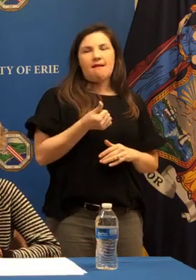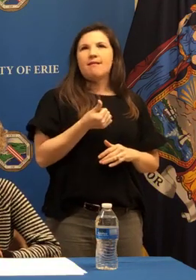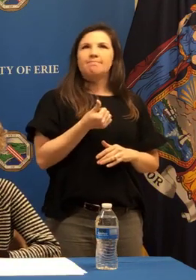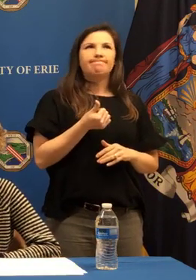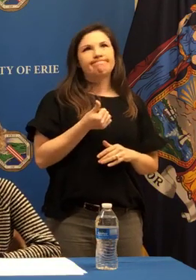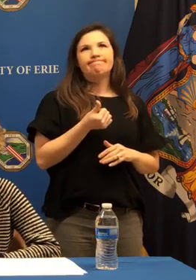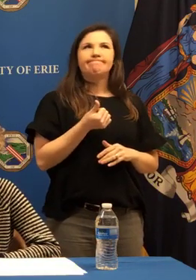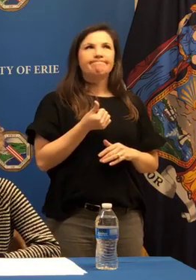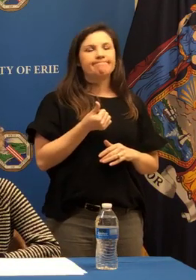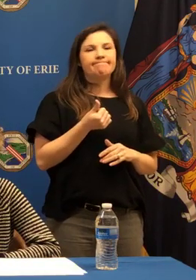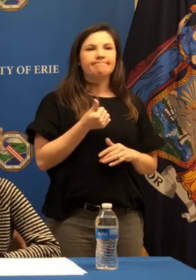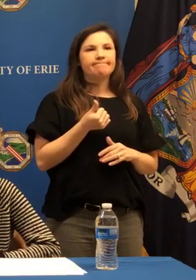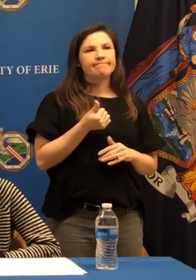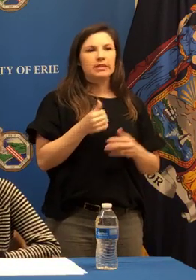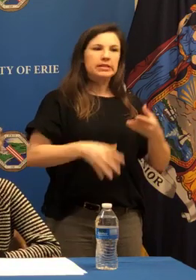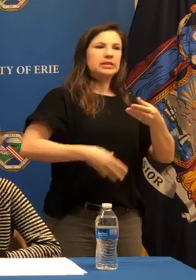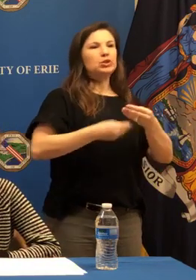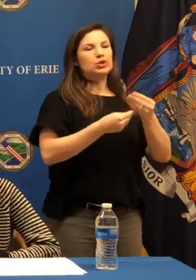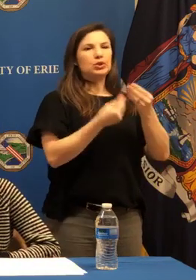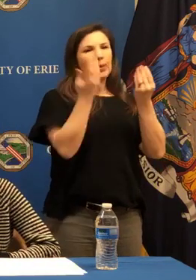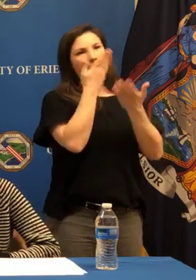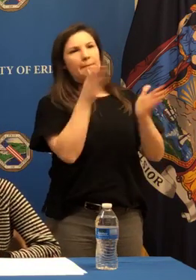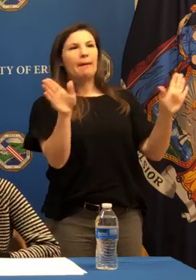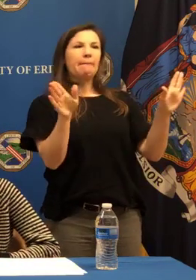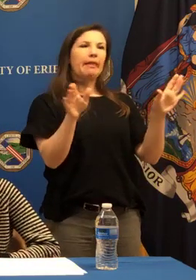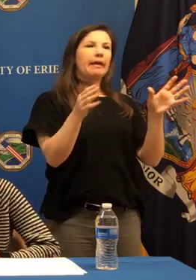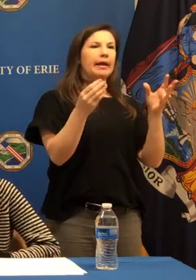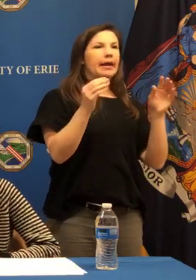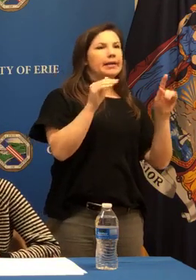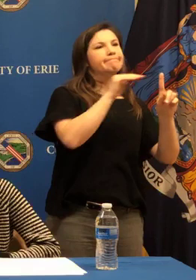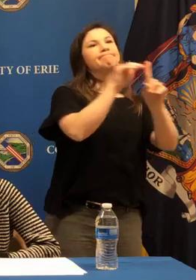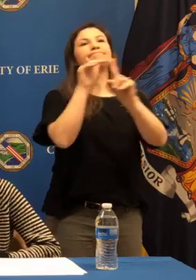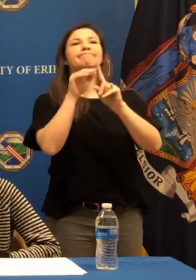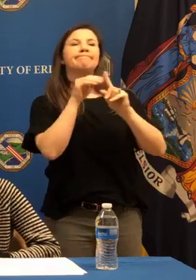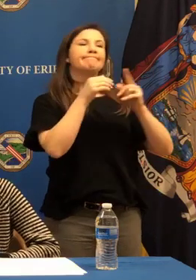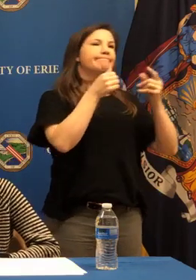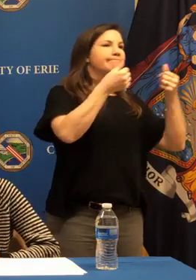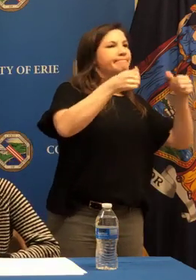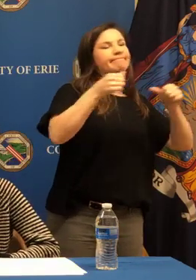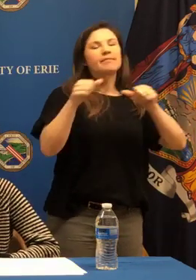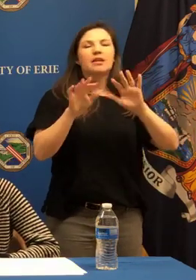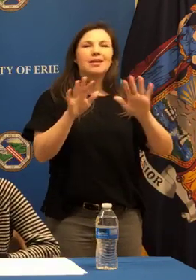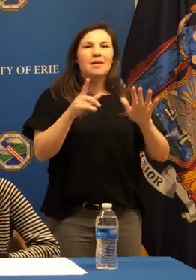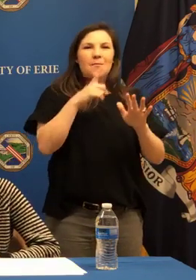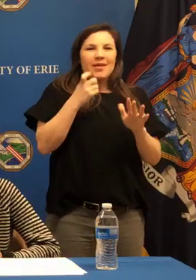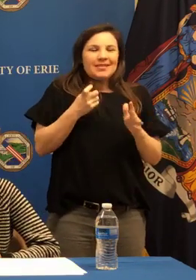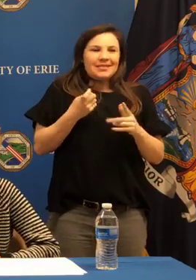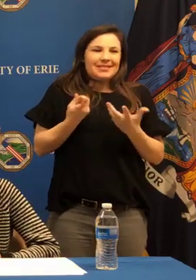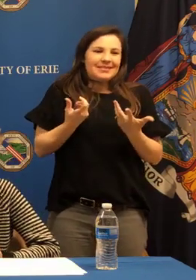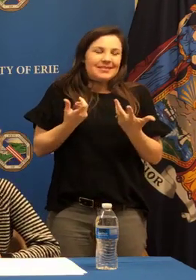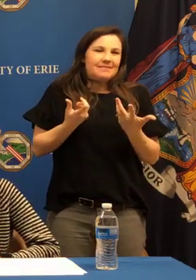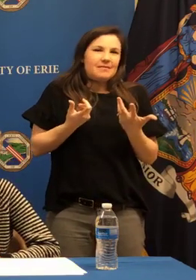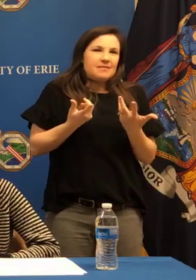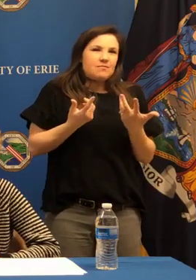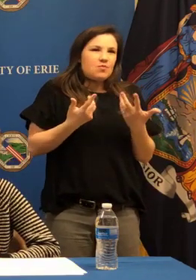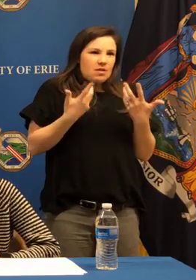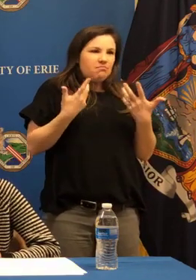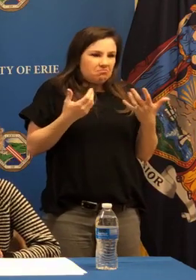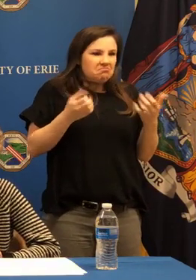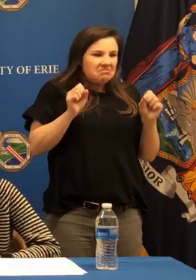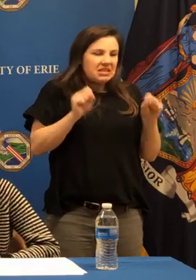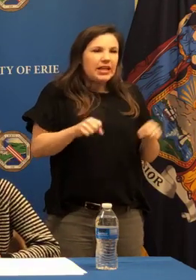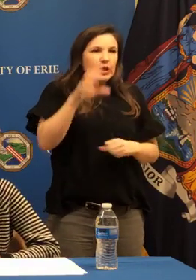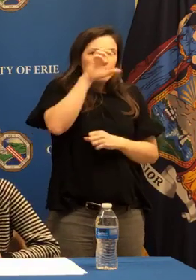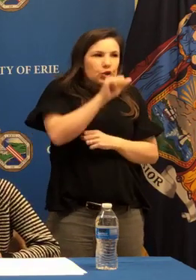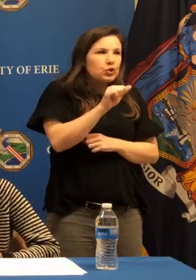any additional public notifications, because it's really a gross underestimate of the risk in our community. I think we can safely assume